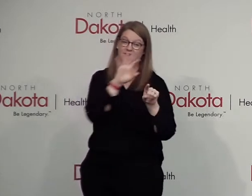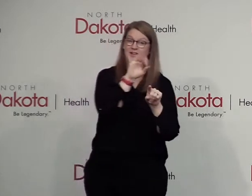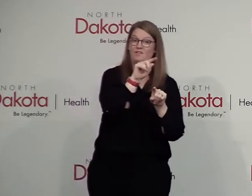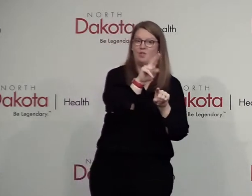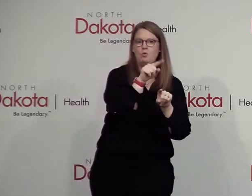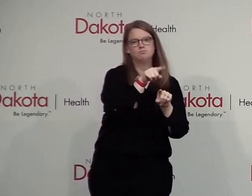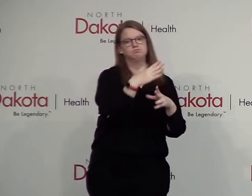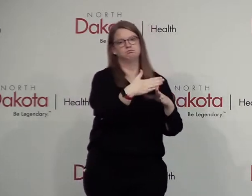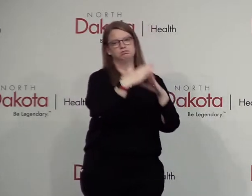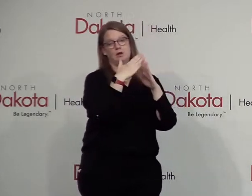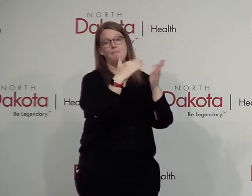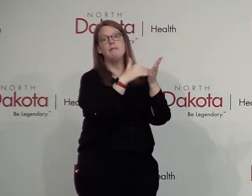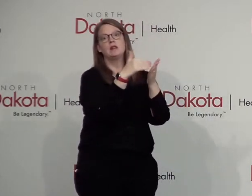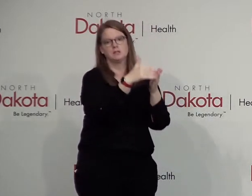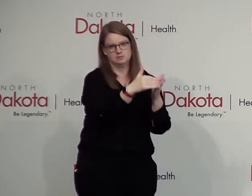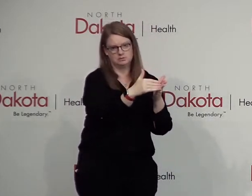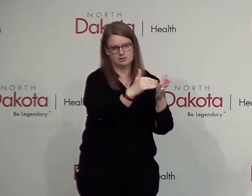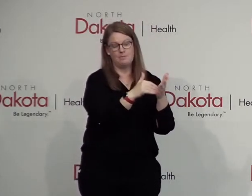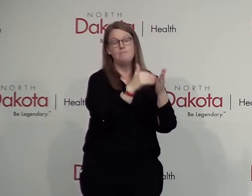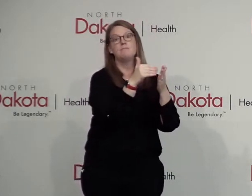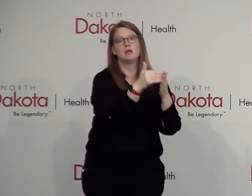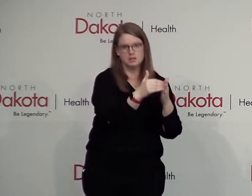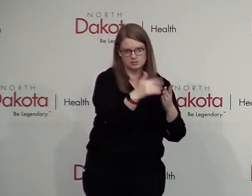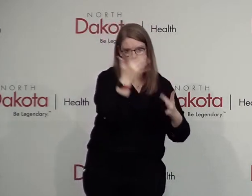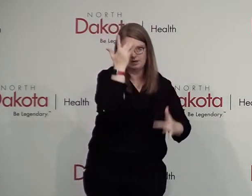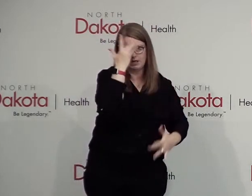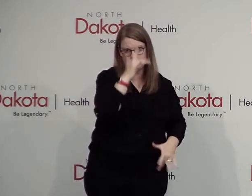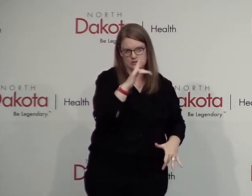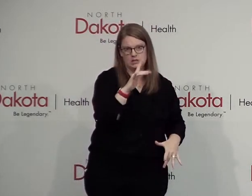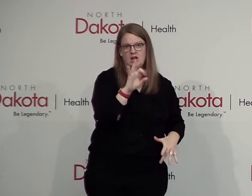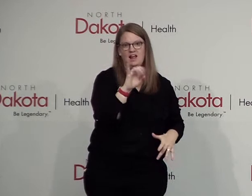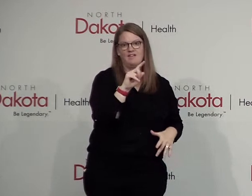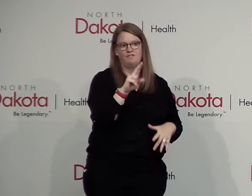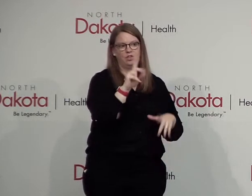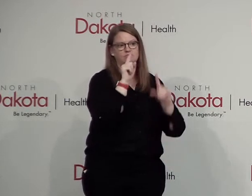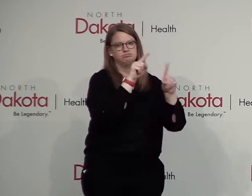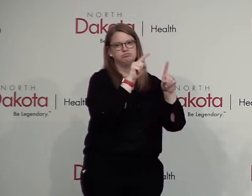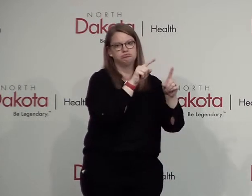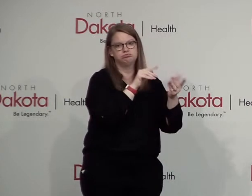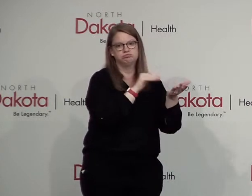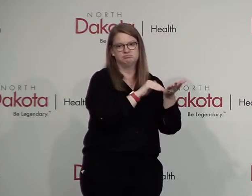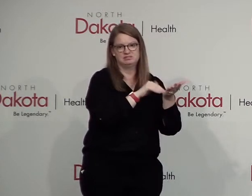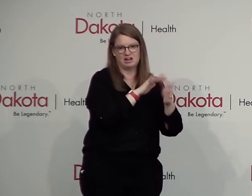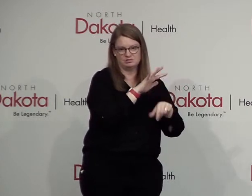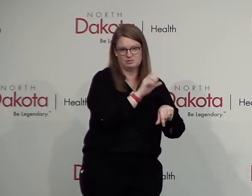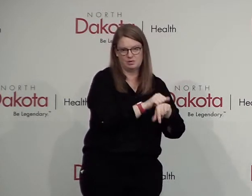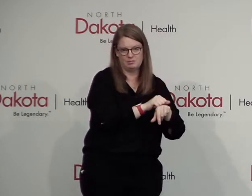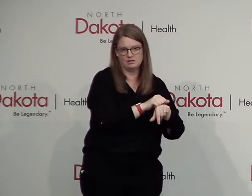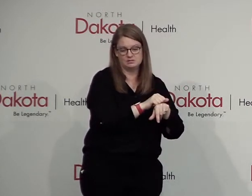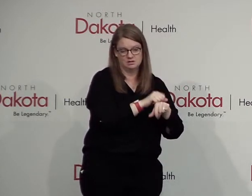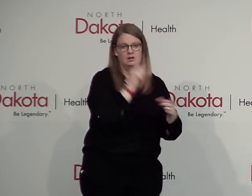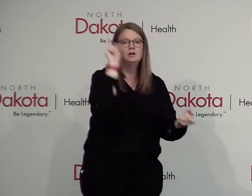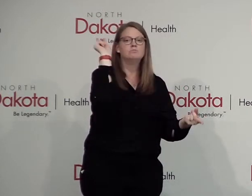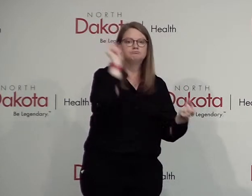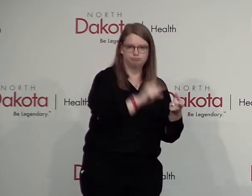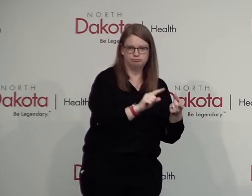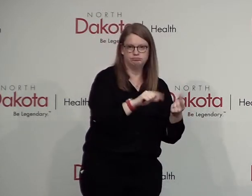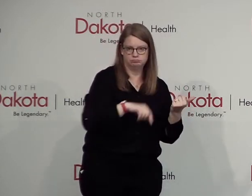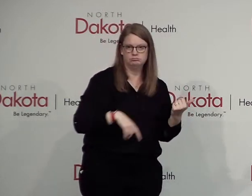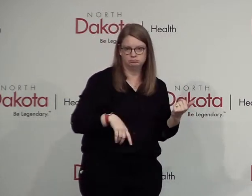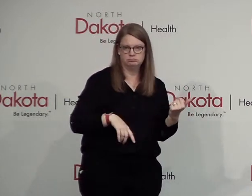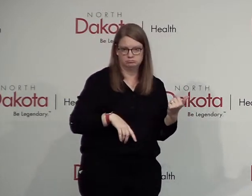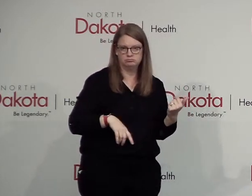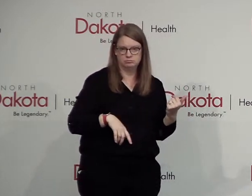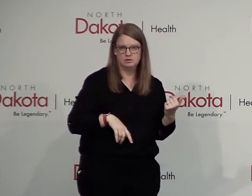prevent millions and millions of illnesses in flu-related doctor visits, and they do save lives, particularly of those that are